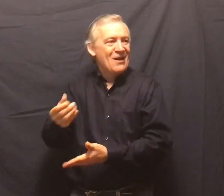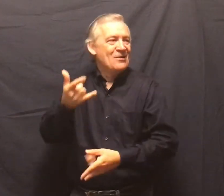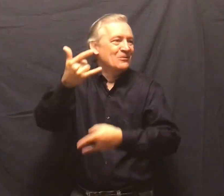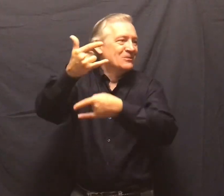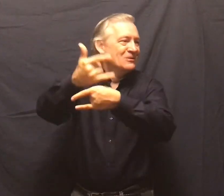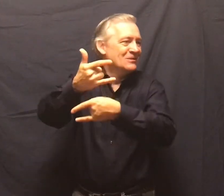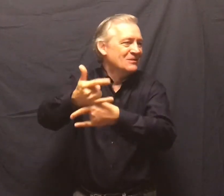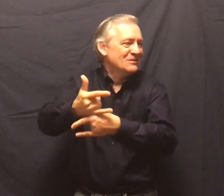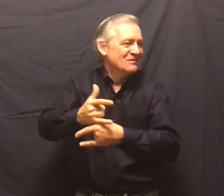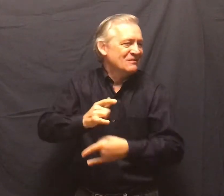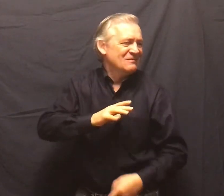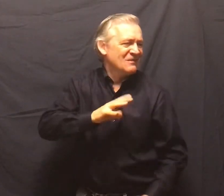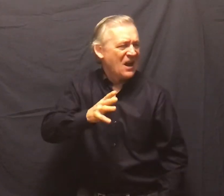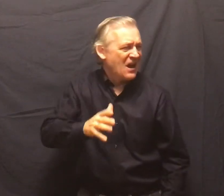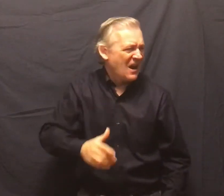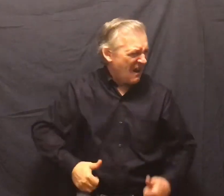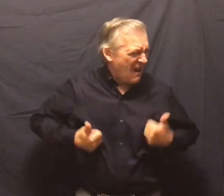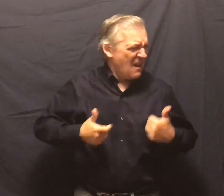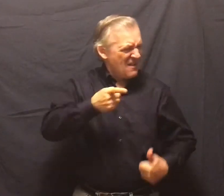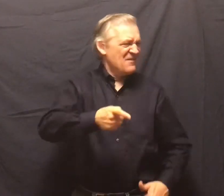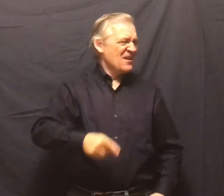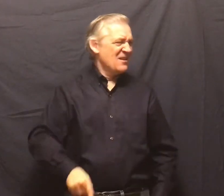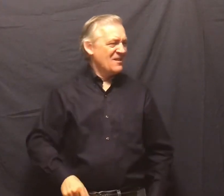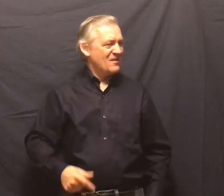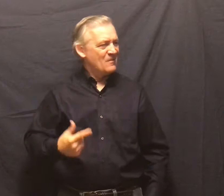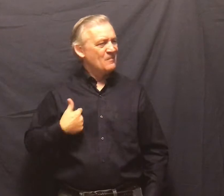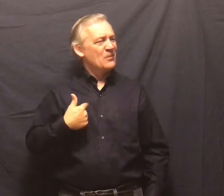We just live there. We belong there.